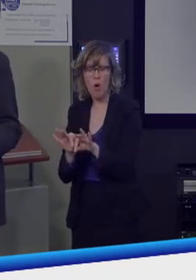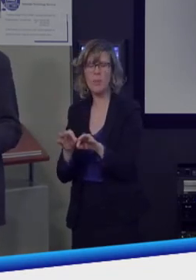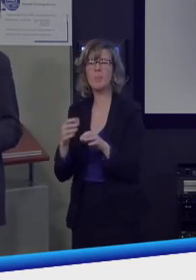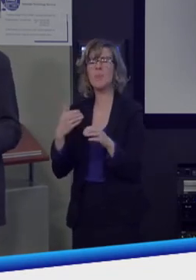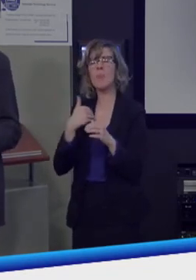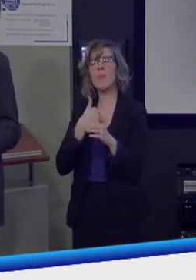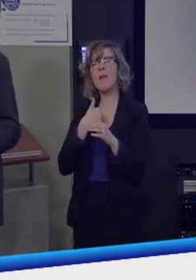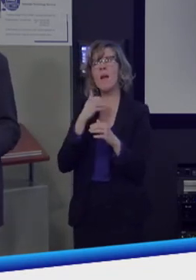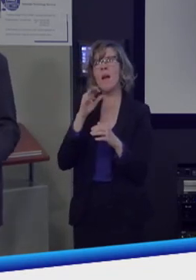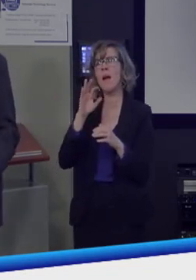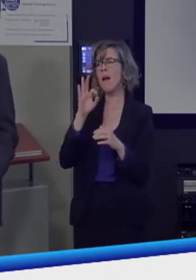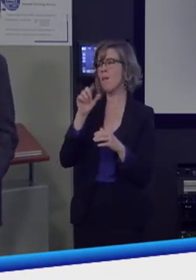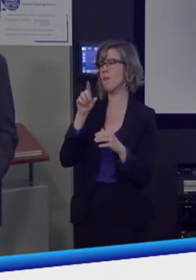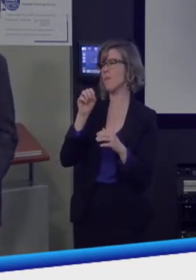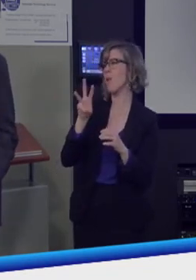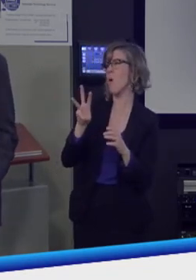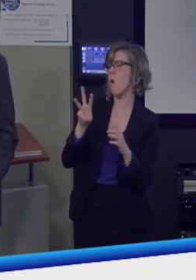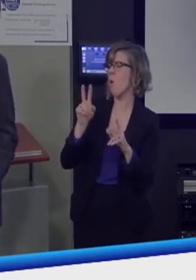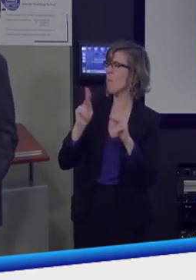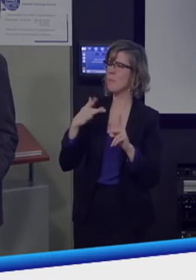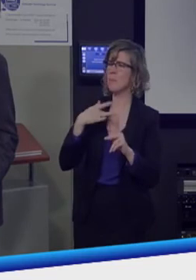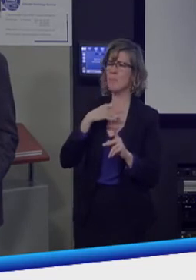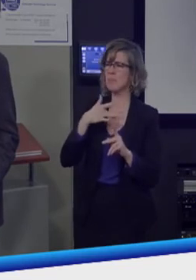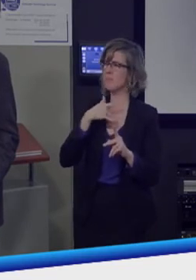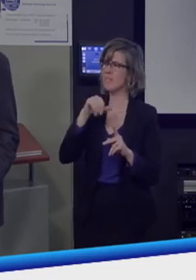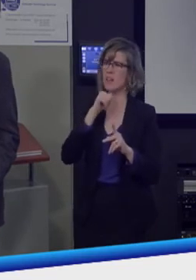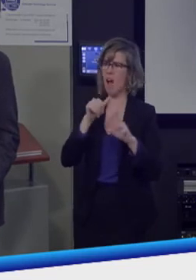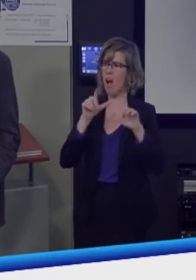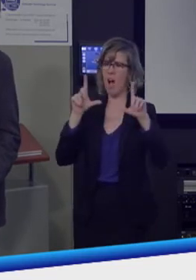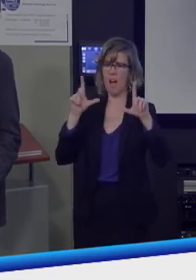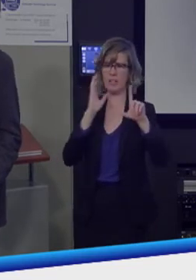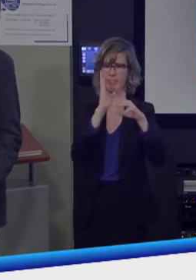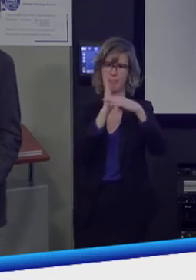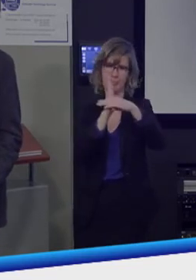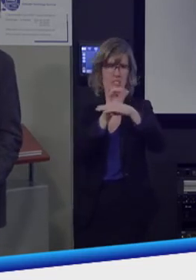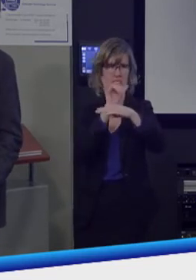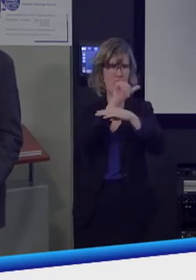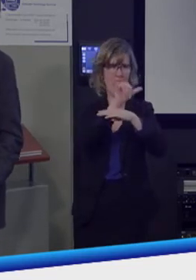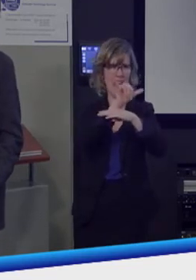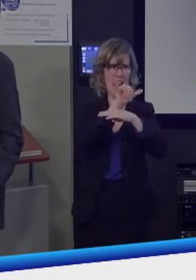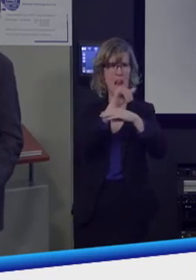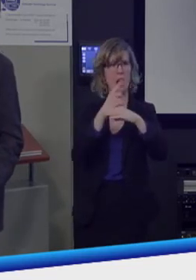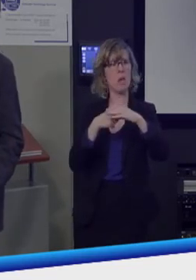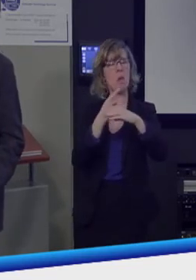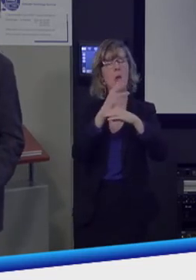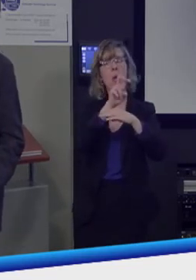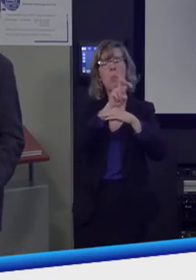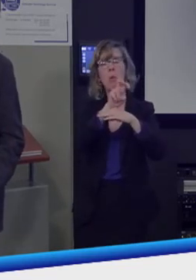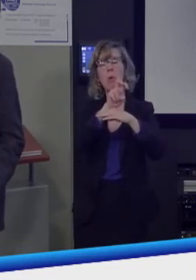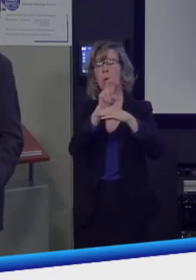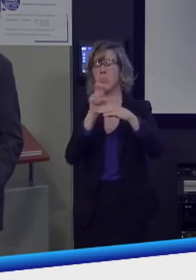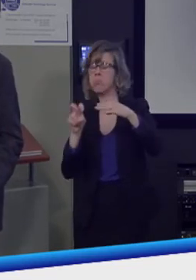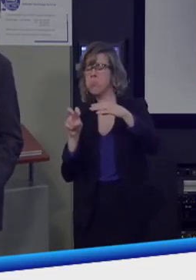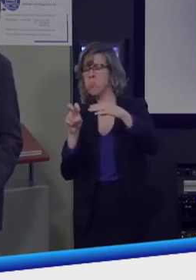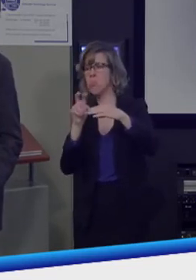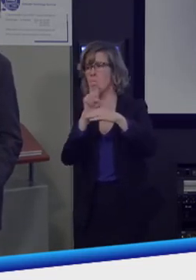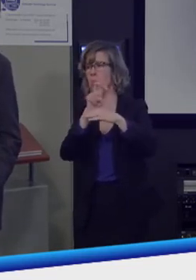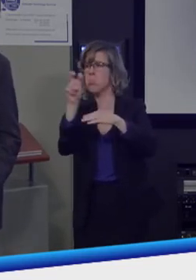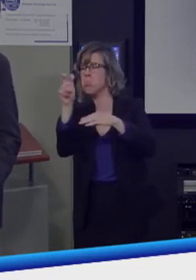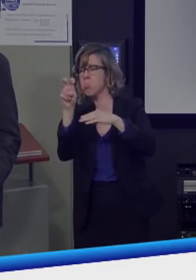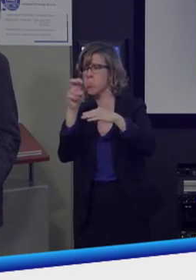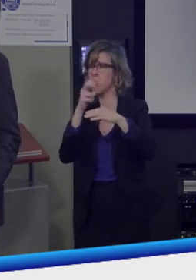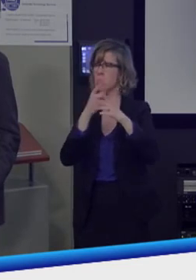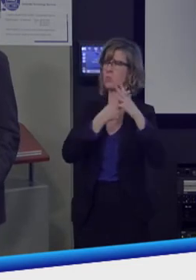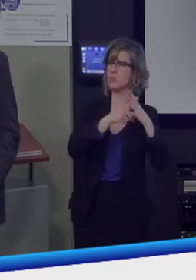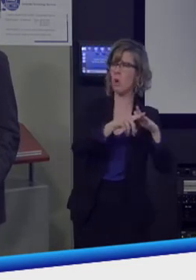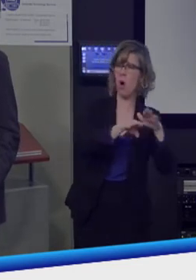People tend not to an area. You may start off doing basic, you might find something that takes you right over to an applied technology.